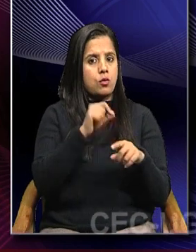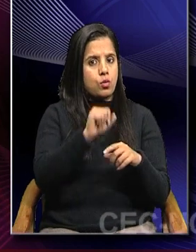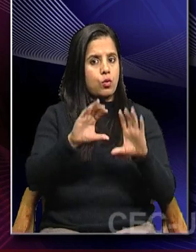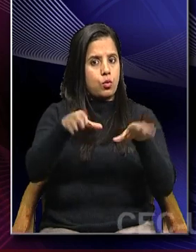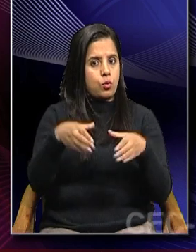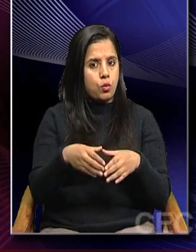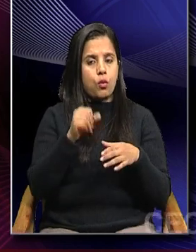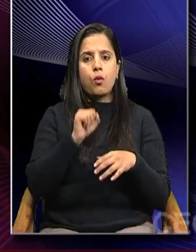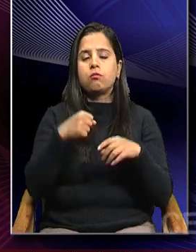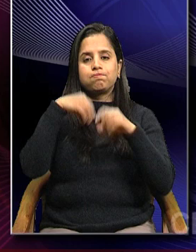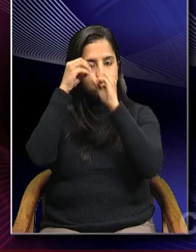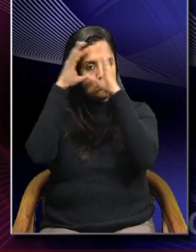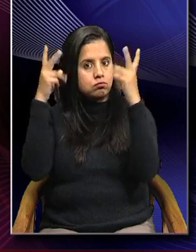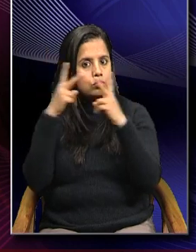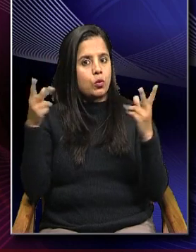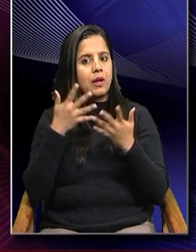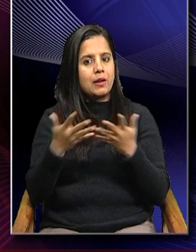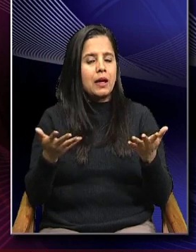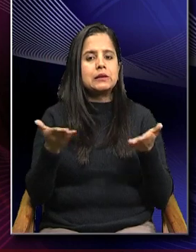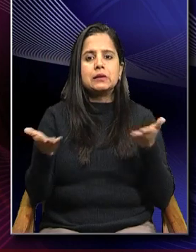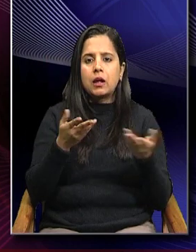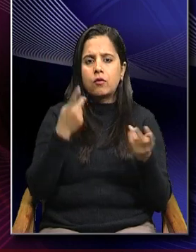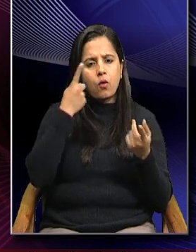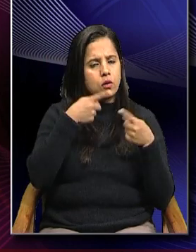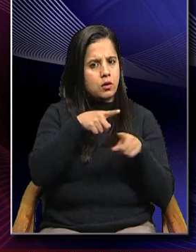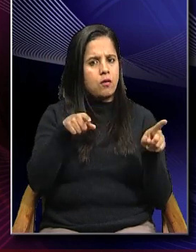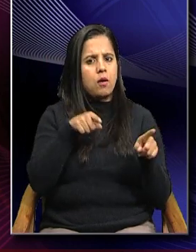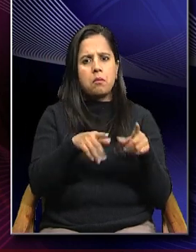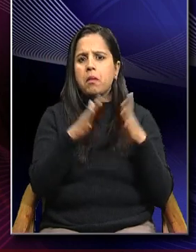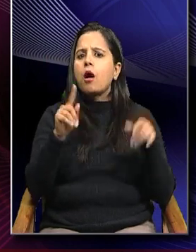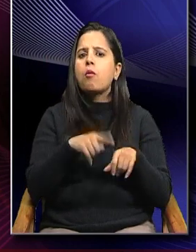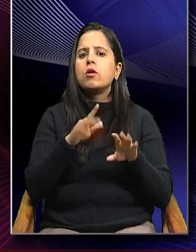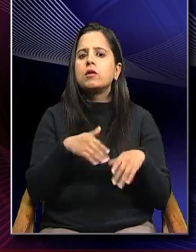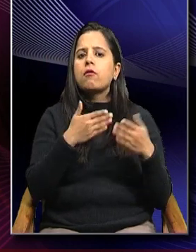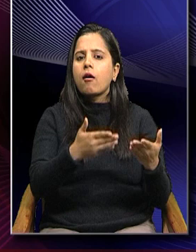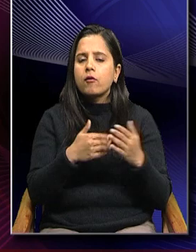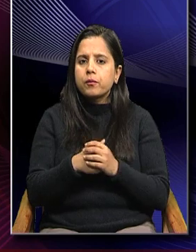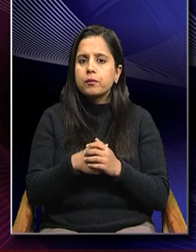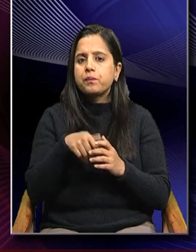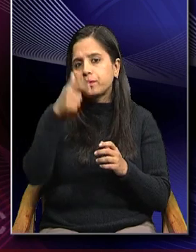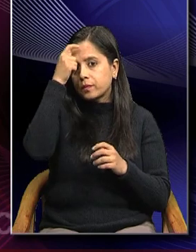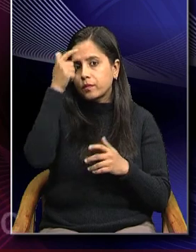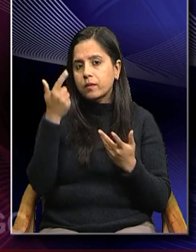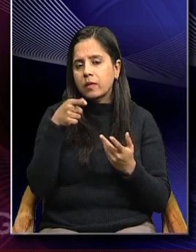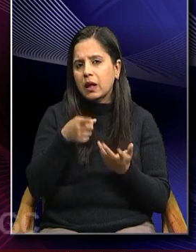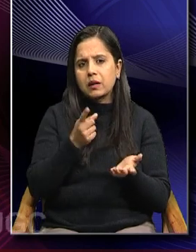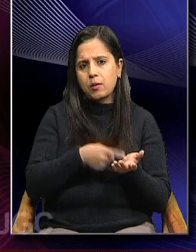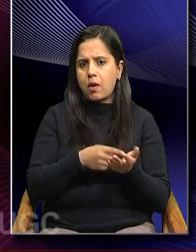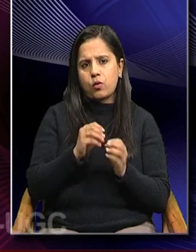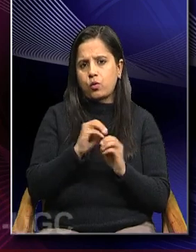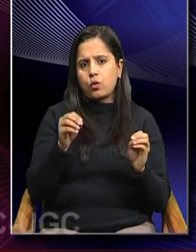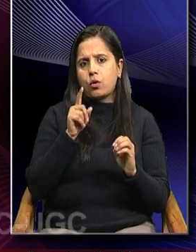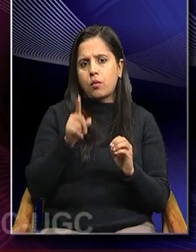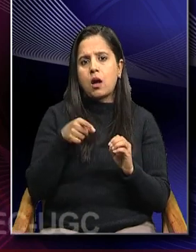of aspirational products and services, for them there is a huge opportunity. The problem is not of demand, the problem is